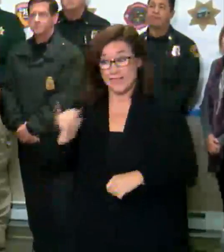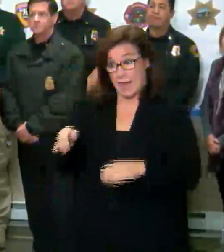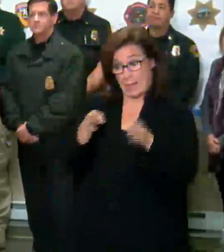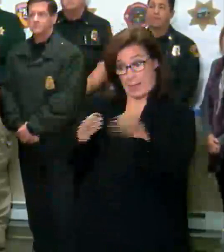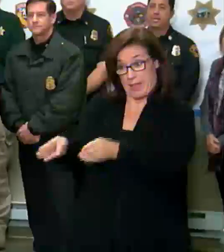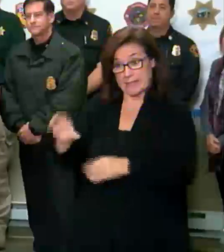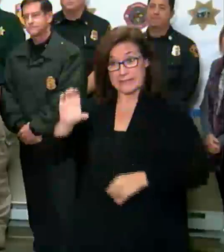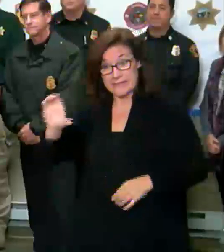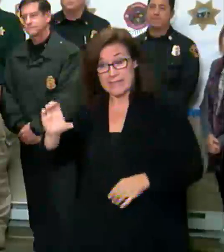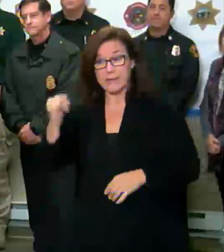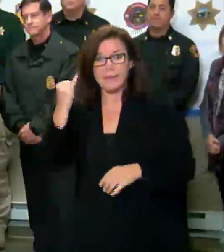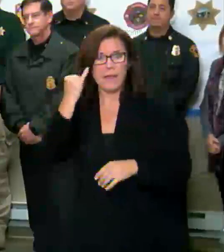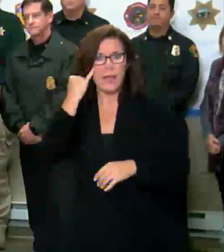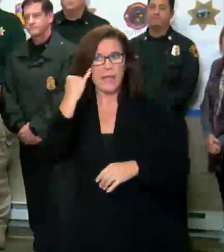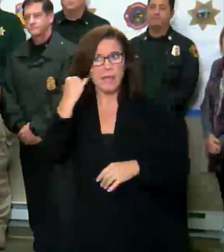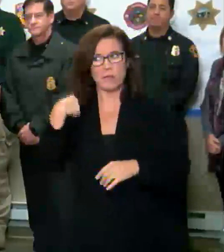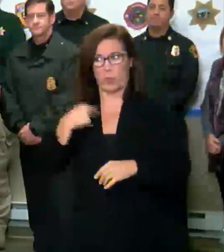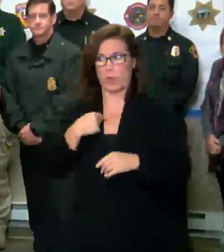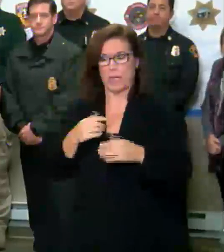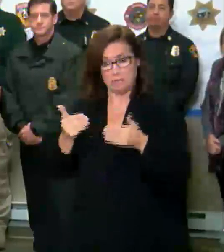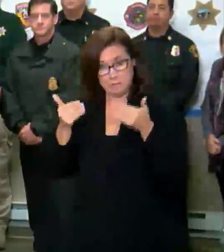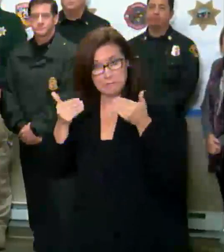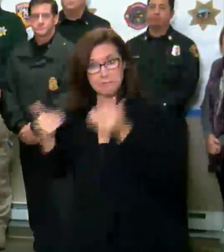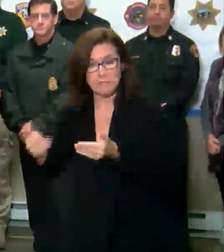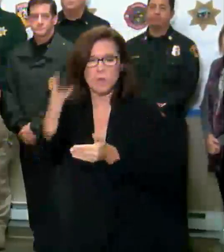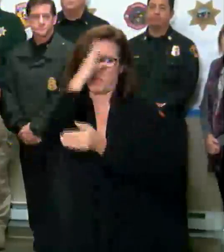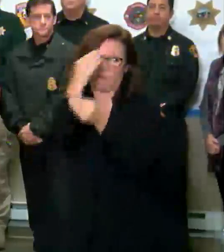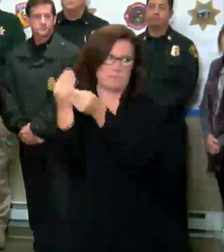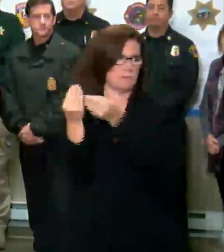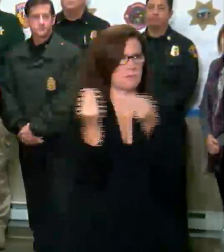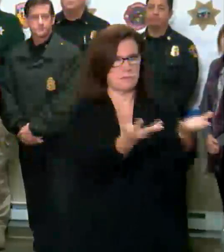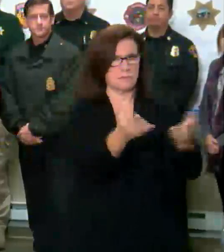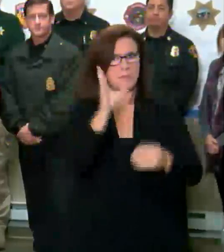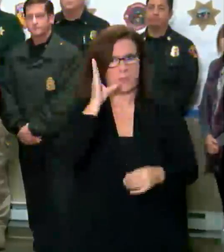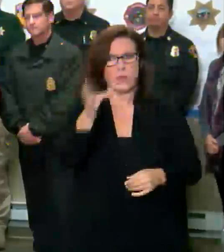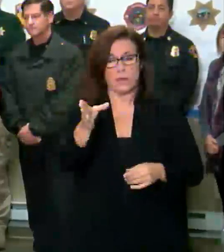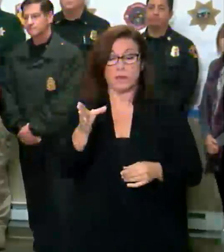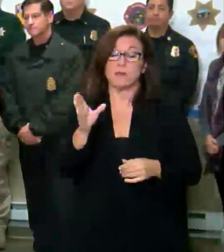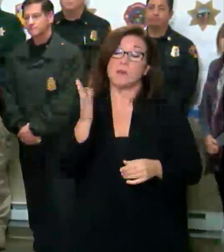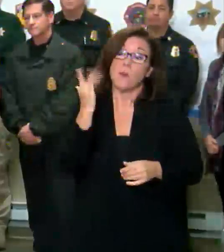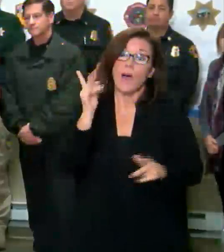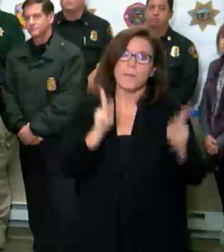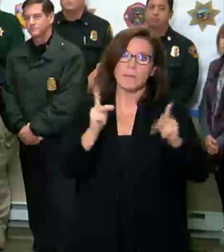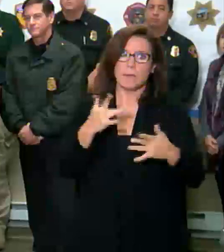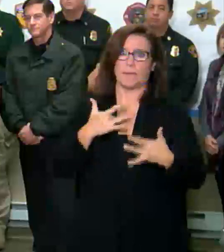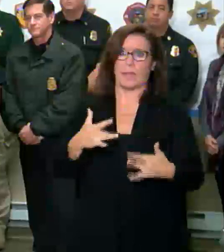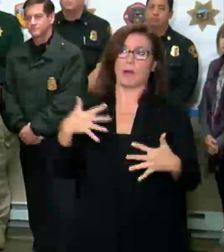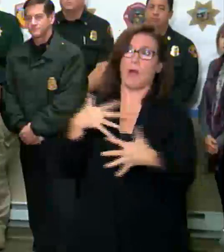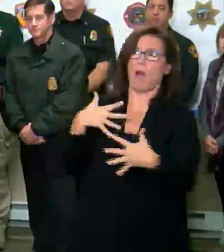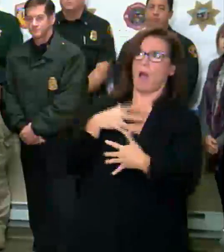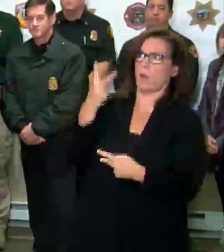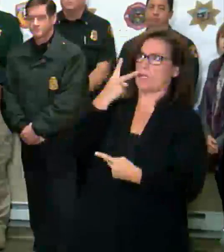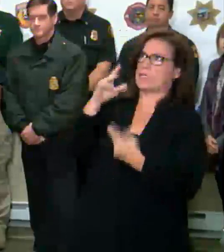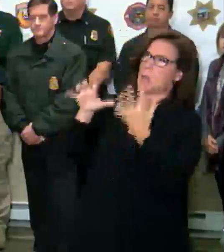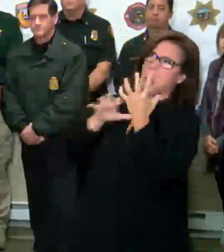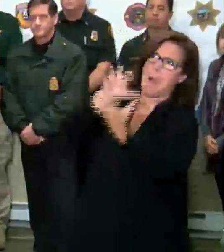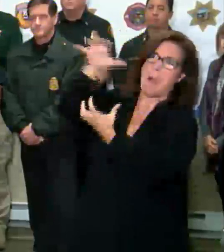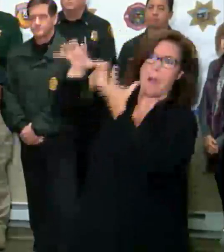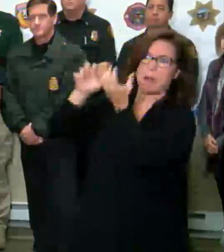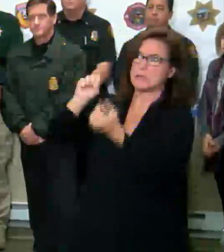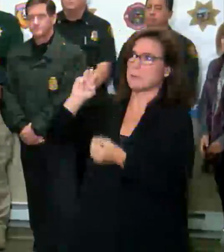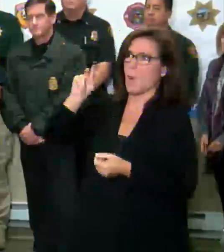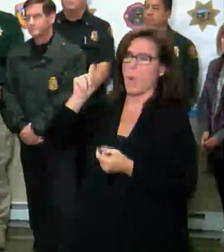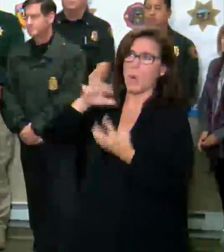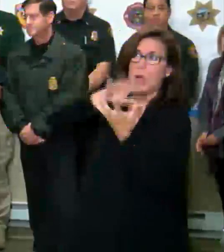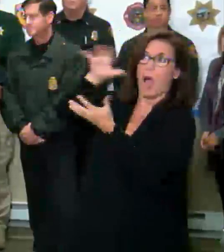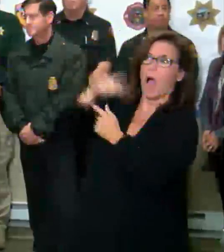to get the public notification out so no one is going to be worried when they see smoke building in the air. Thank you.